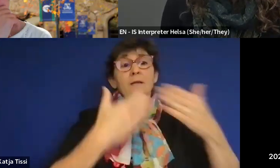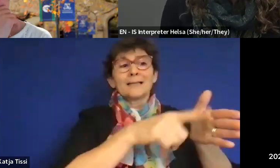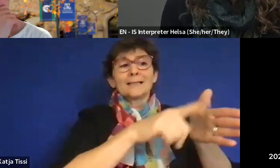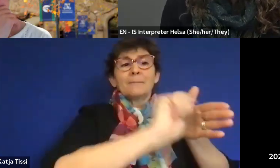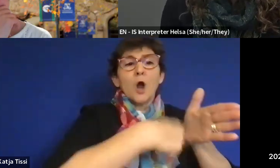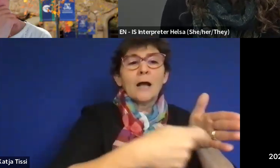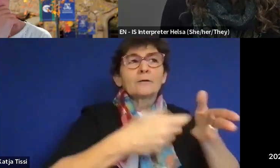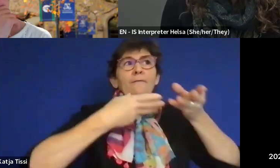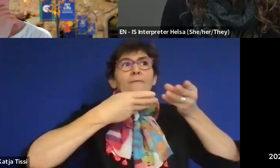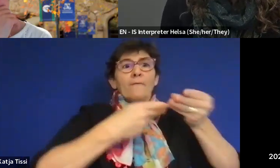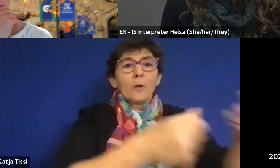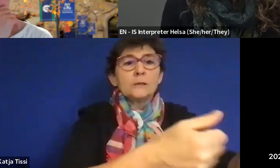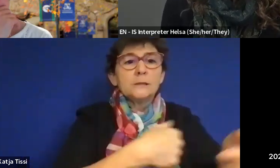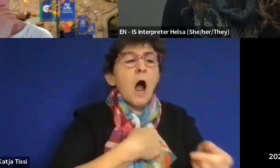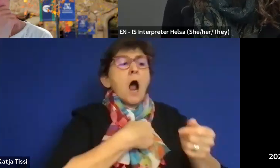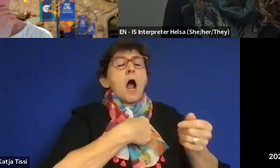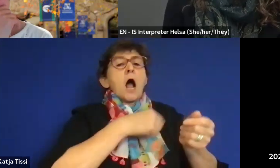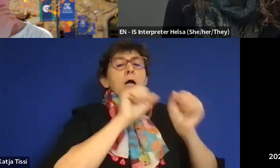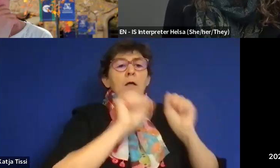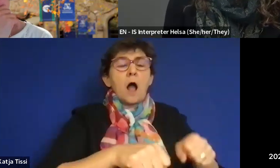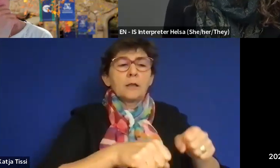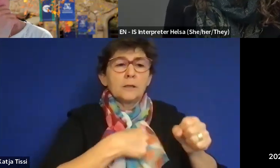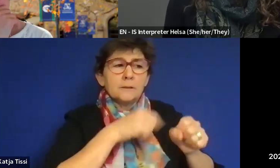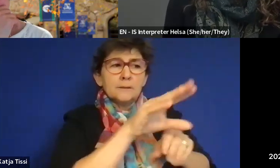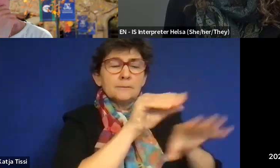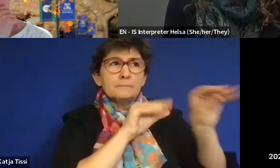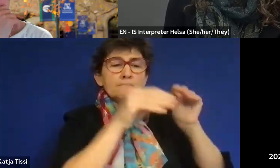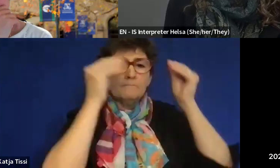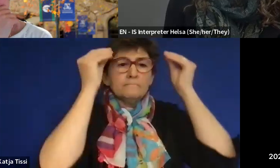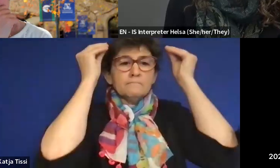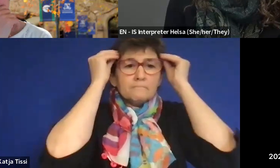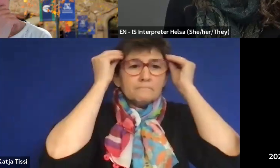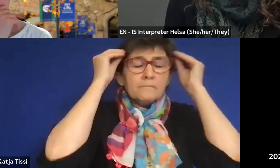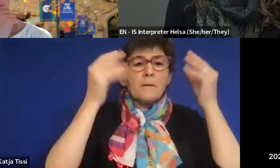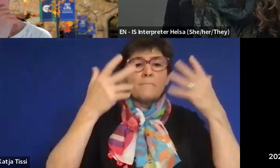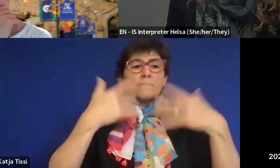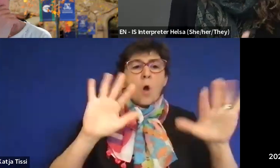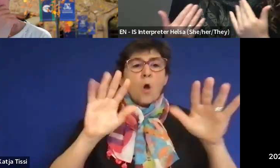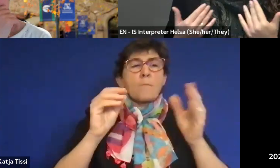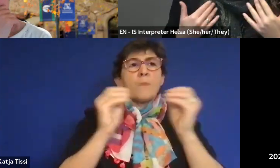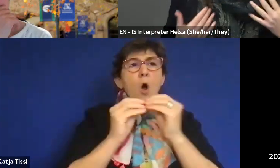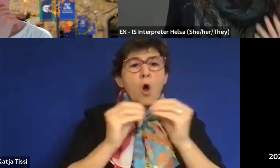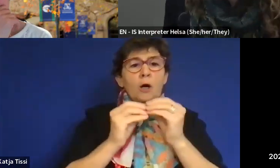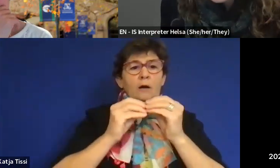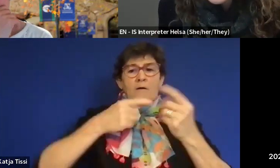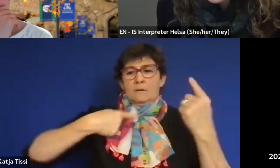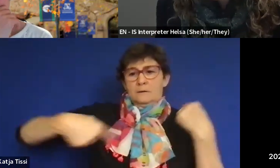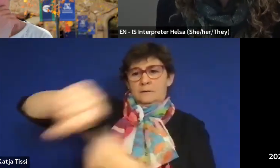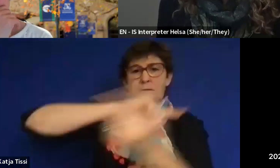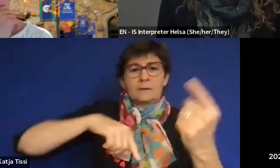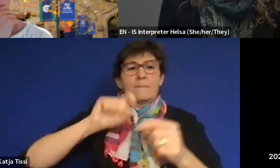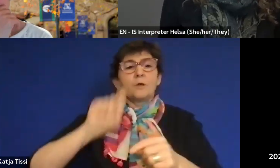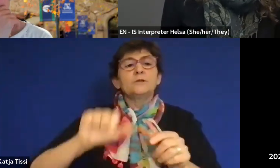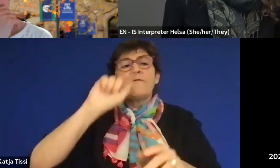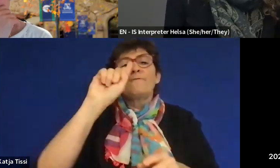completed one, but thanks to this project and allowing us to understand fluency